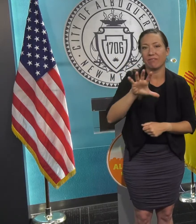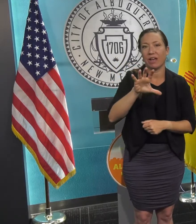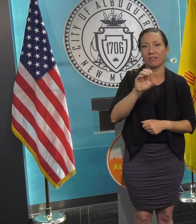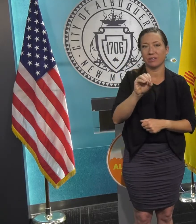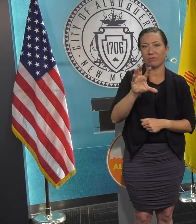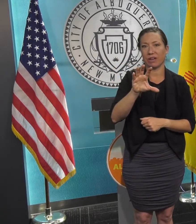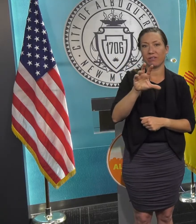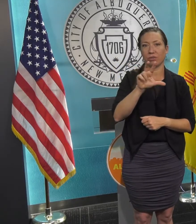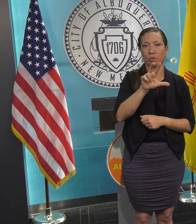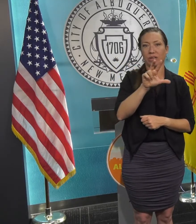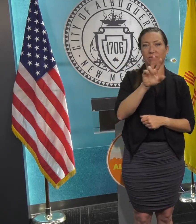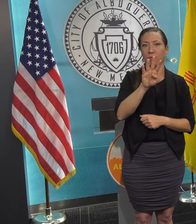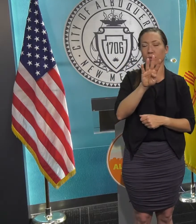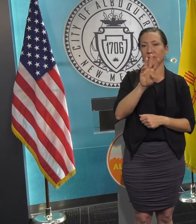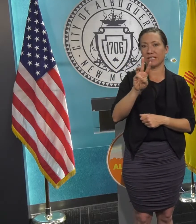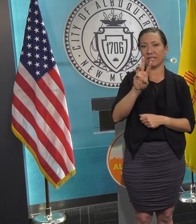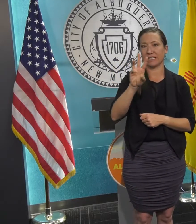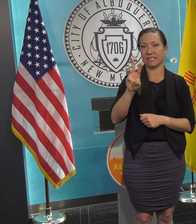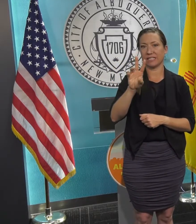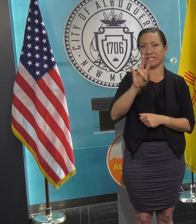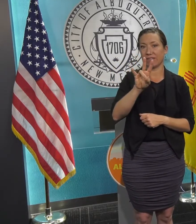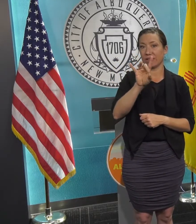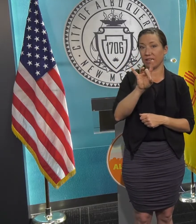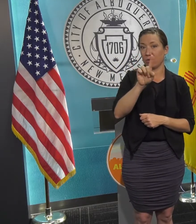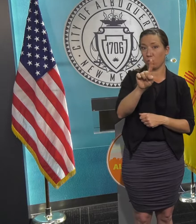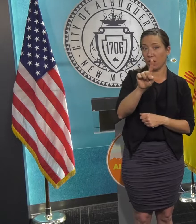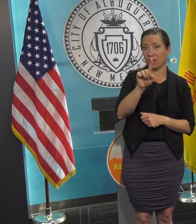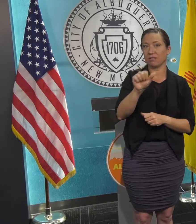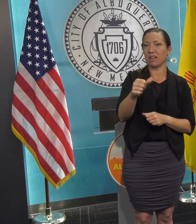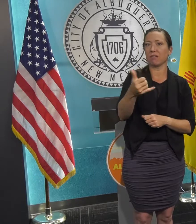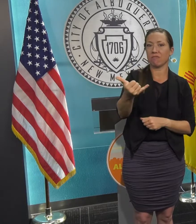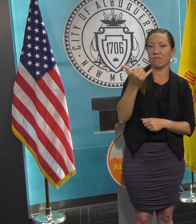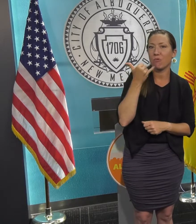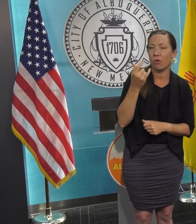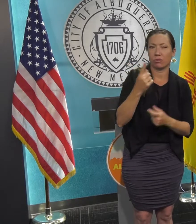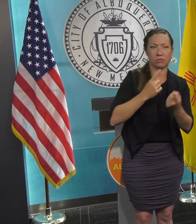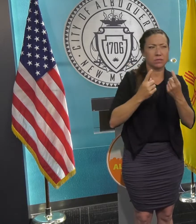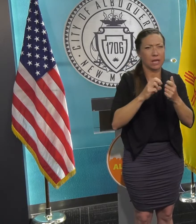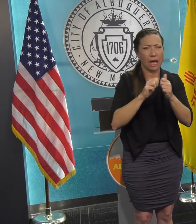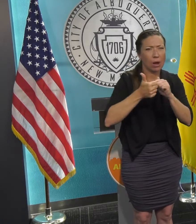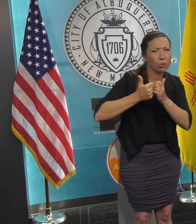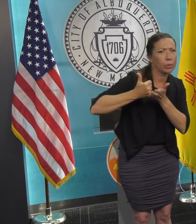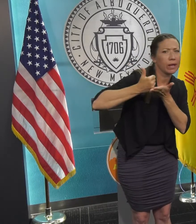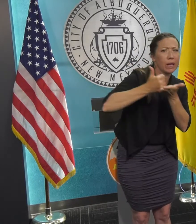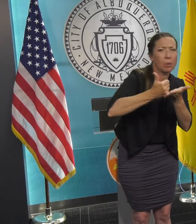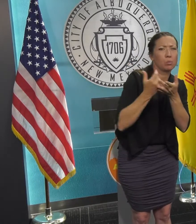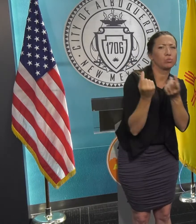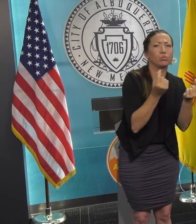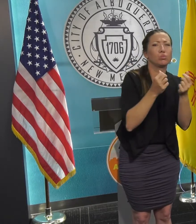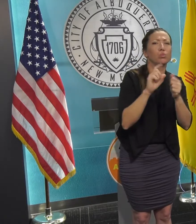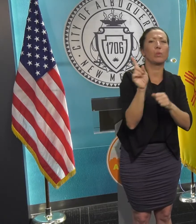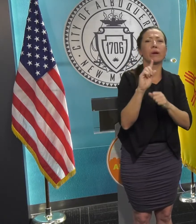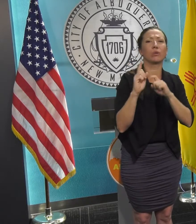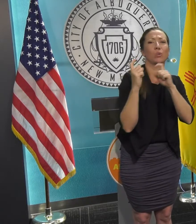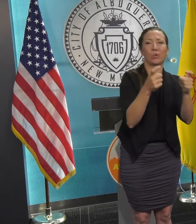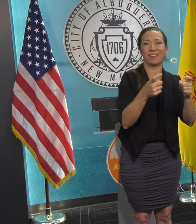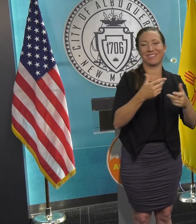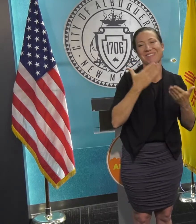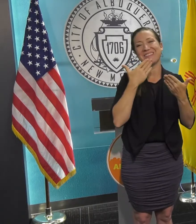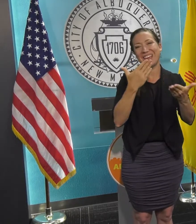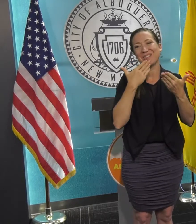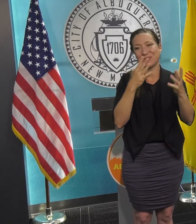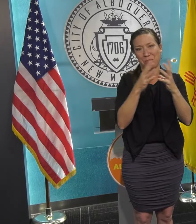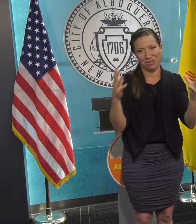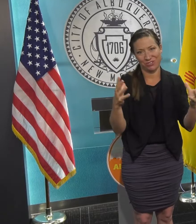505-346-6781, for more information about how you can help. And thank you in advance for stepping up.